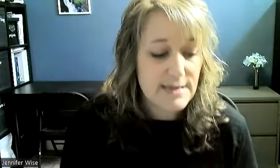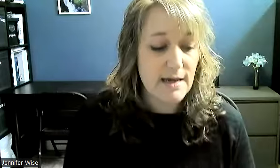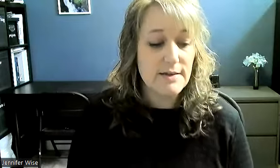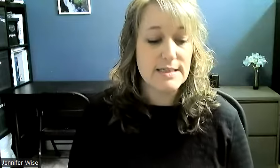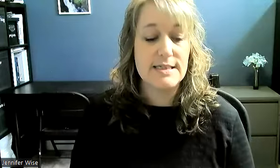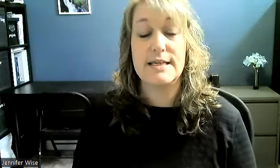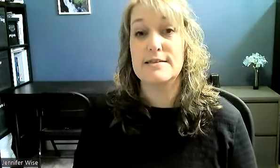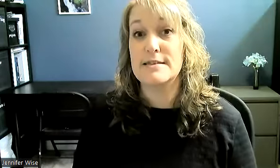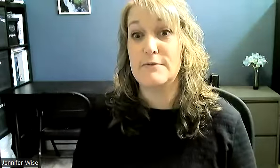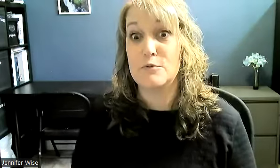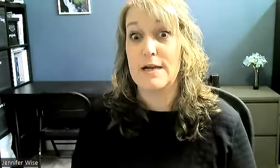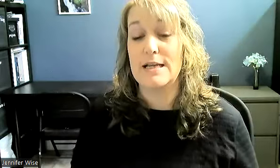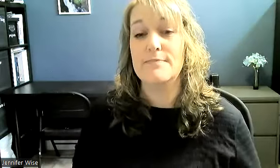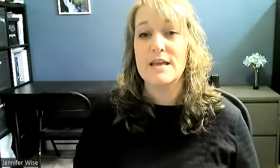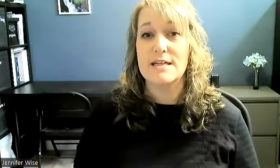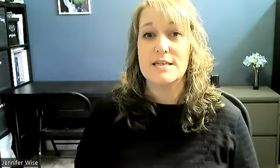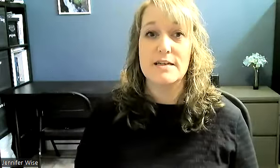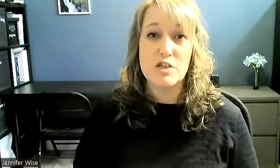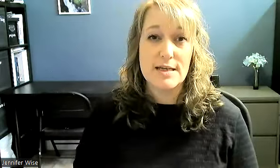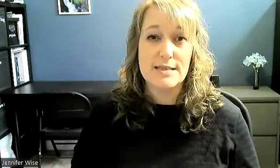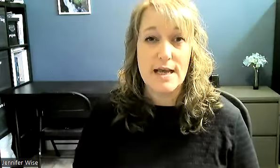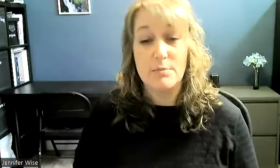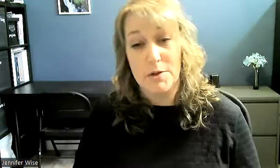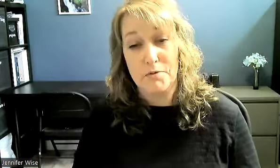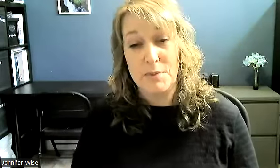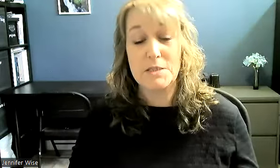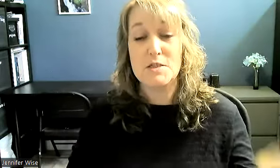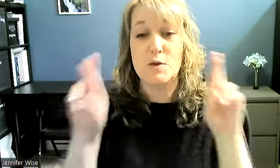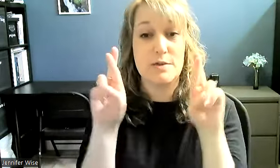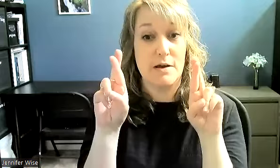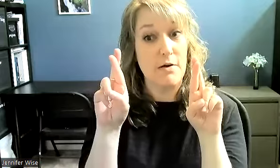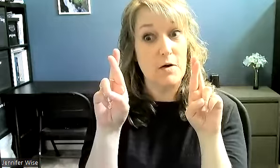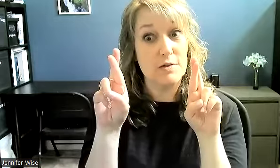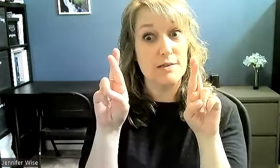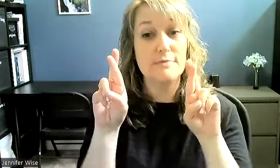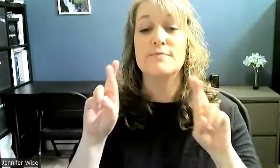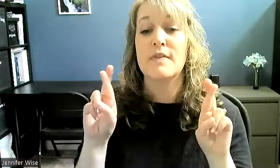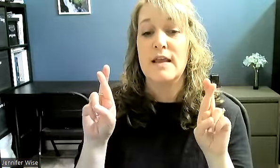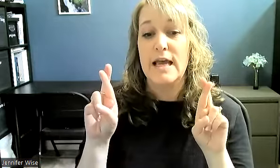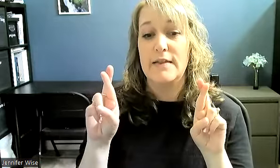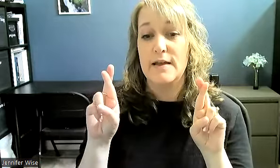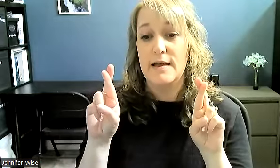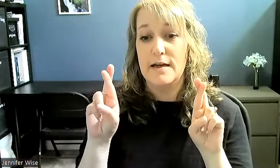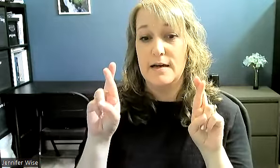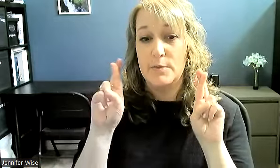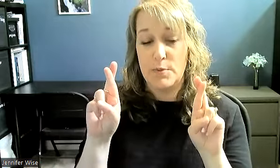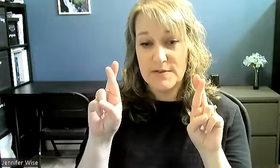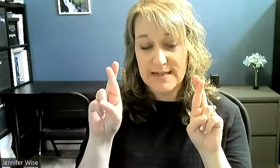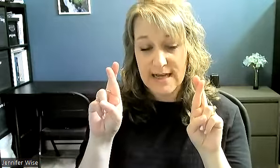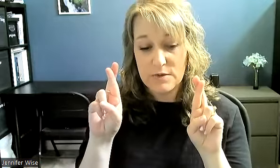sign on this list is the sign for ready. It's an initialized sign borrowed from English, so it's got R's. And then your palms face out,